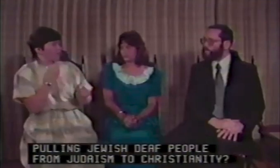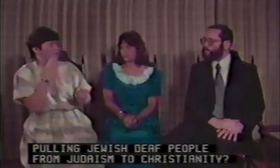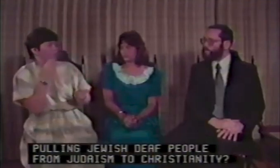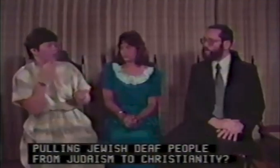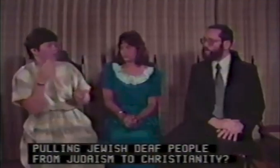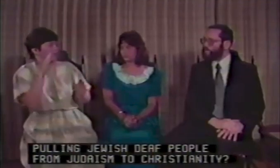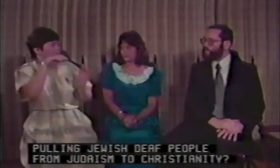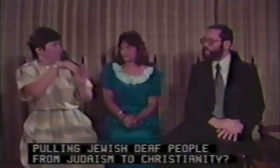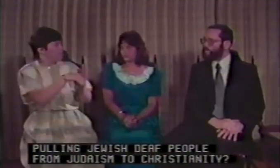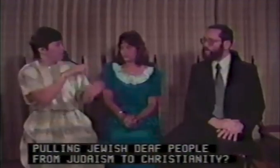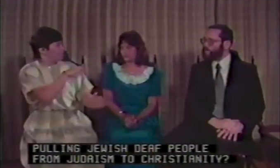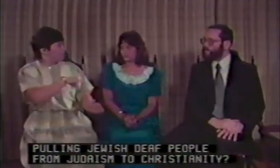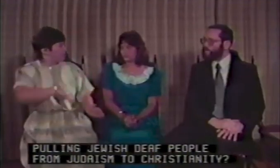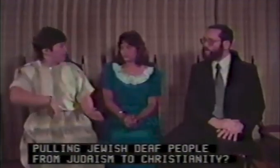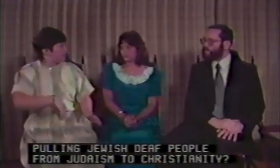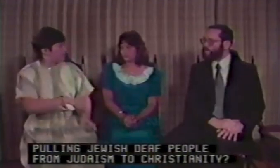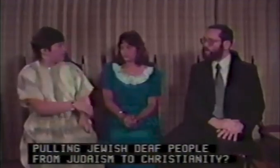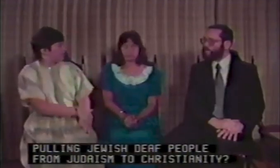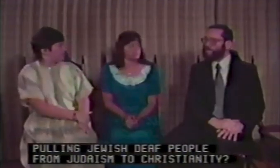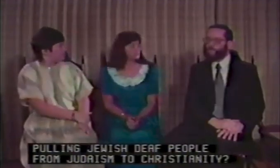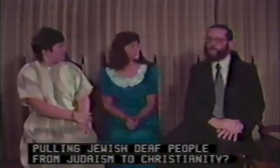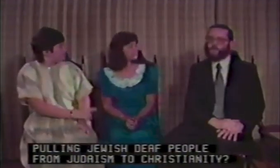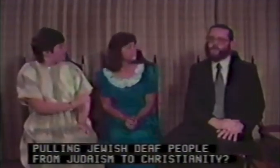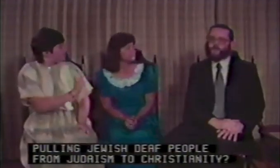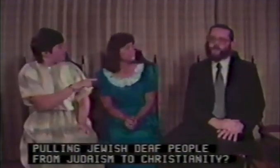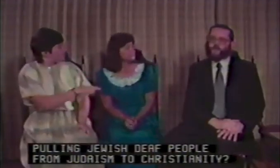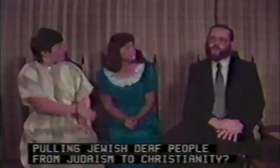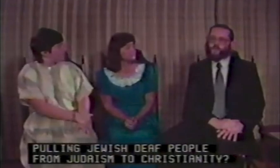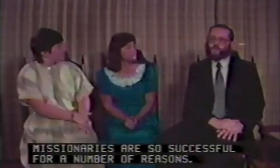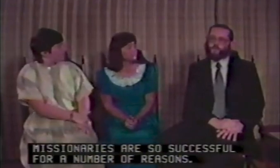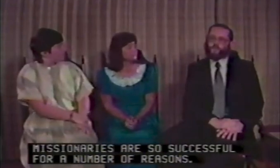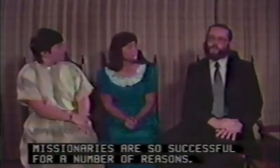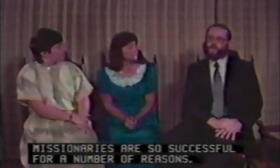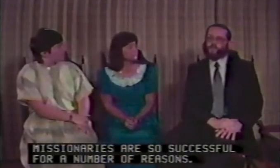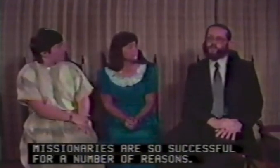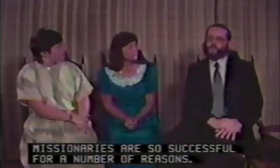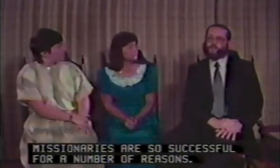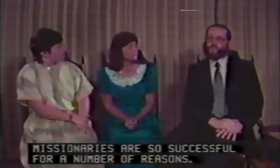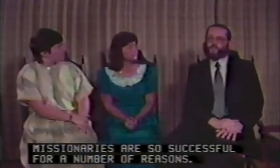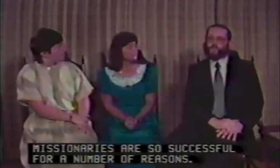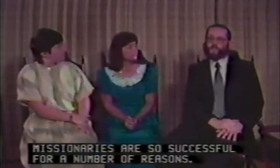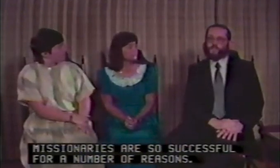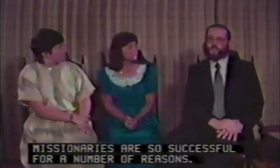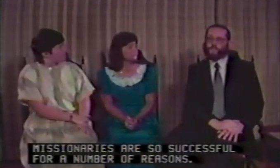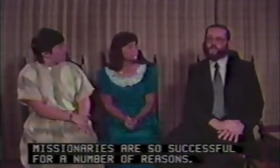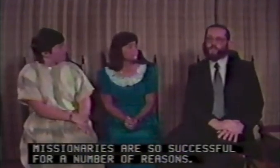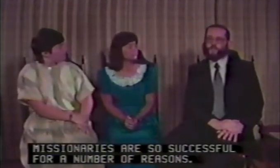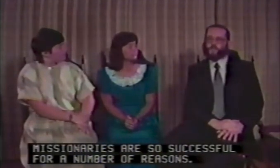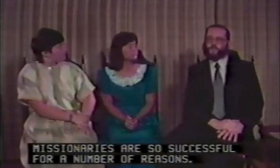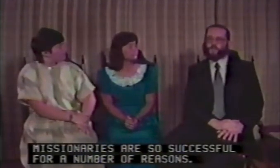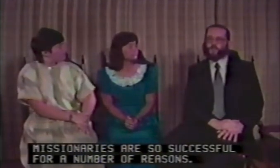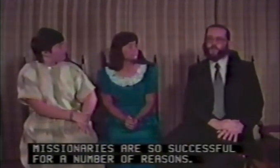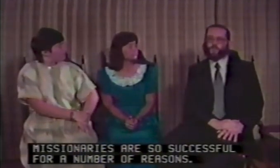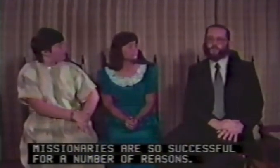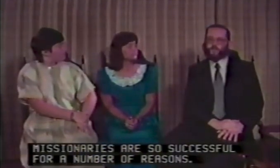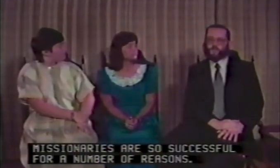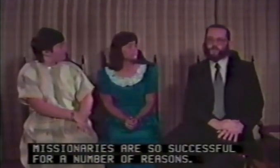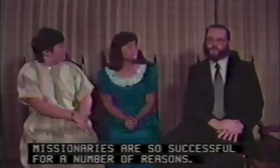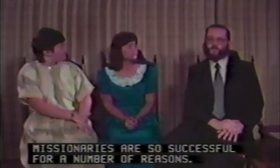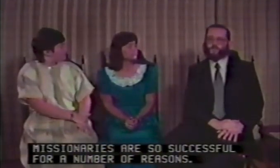from Judaism and into Christianity? The missionaries are so successful for a number of reasons. First of